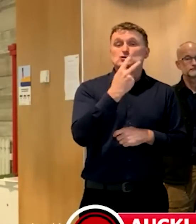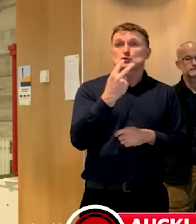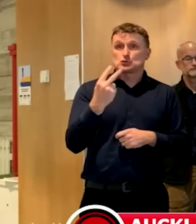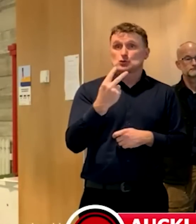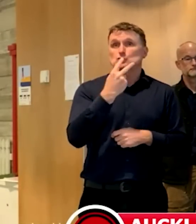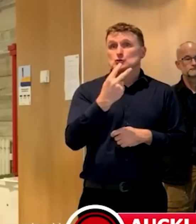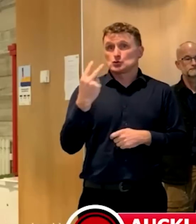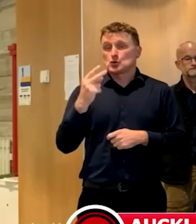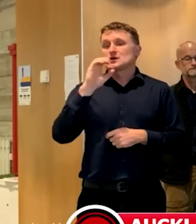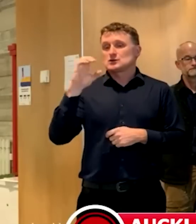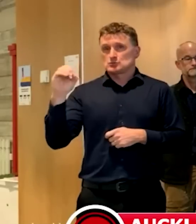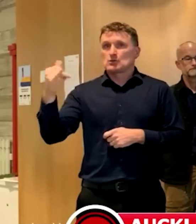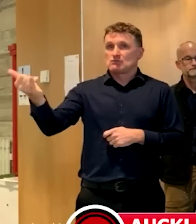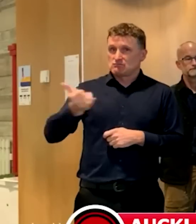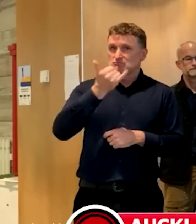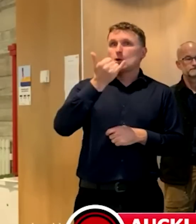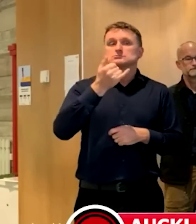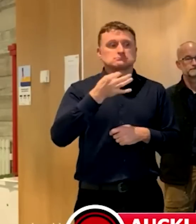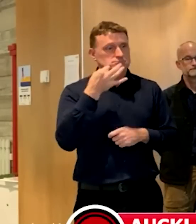22 22 00.